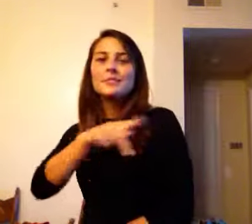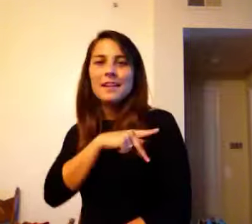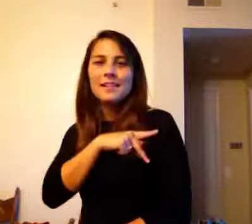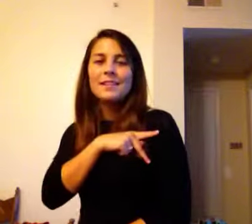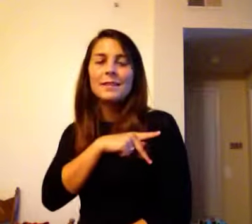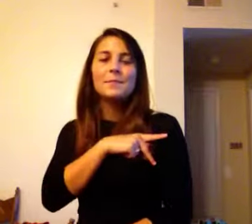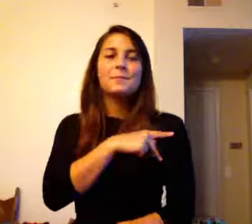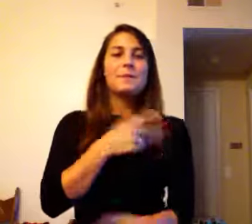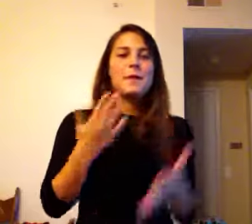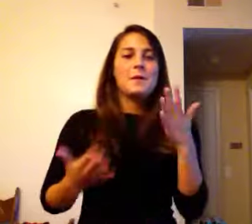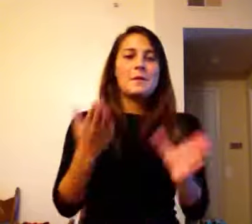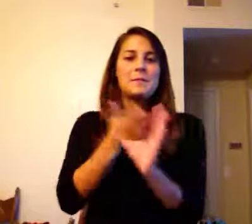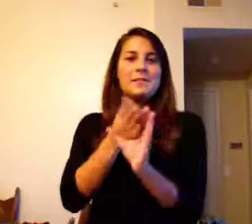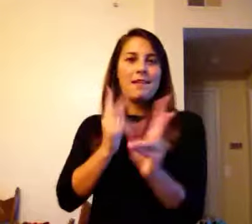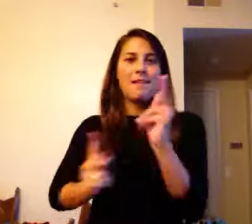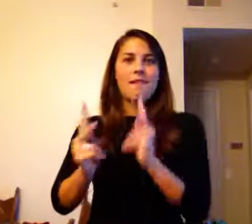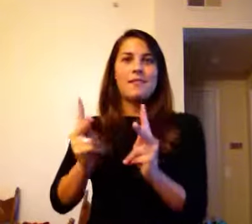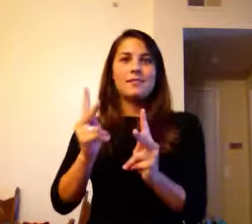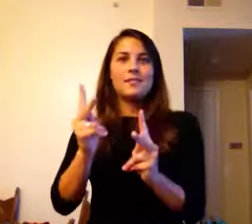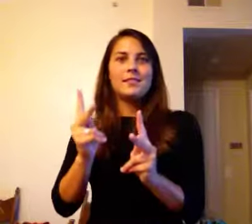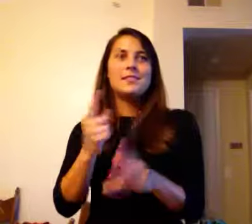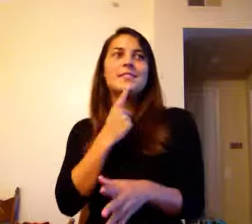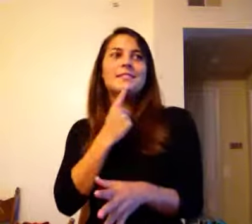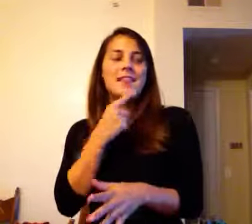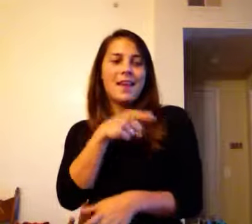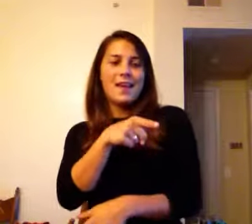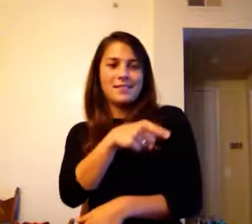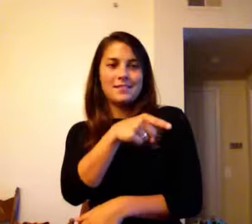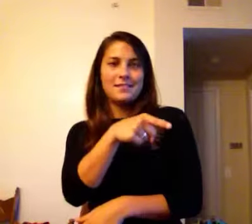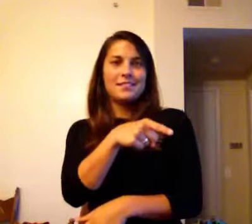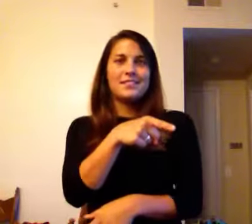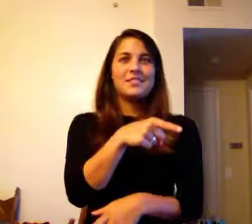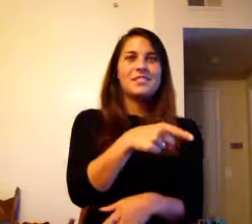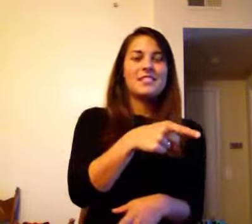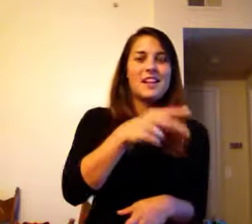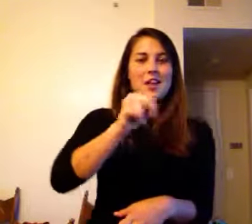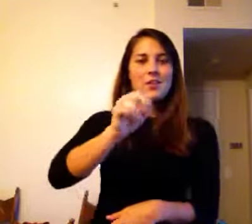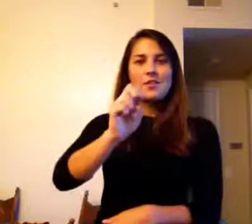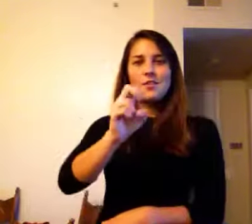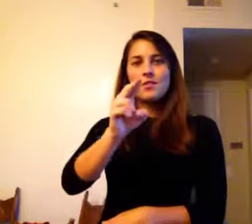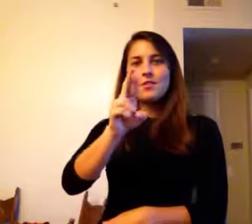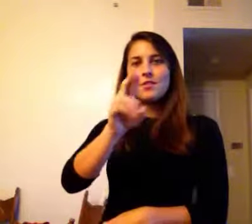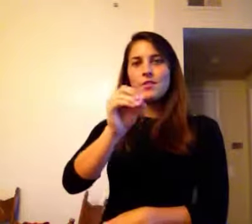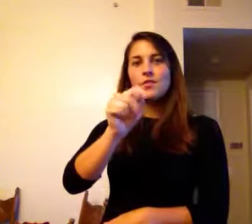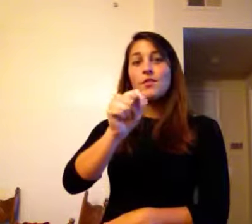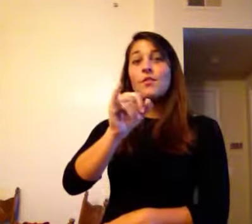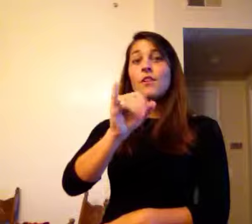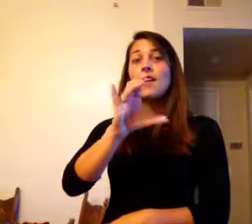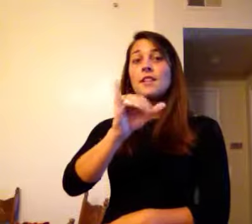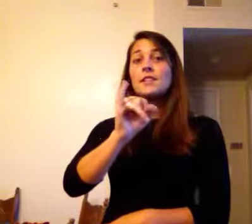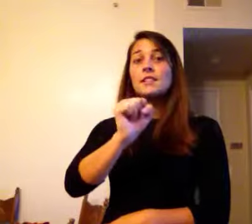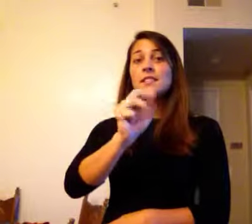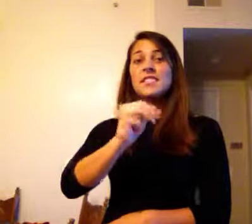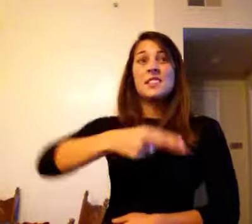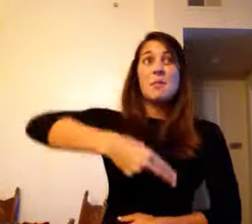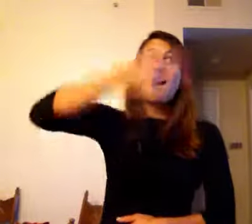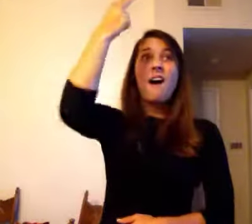while Claire ranks low. No matter what we call them, prevailing traits do not always need to be present. For